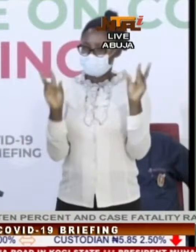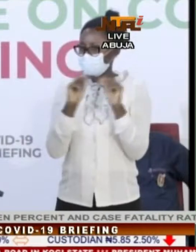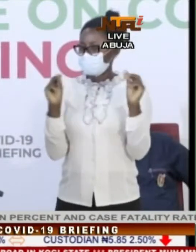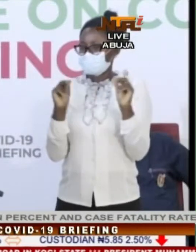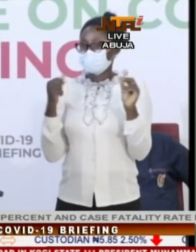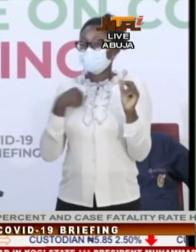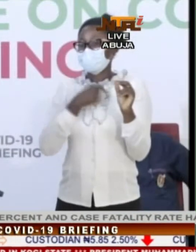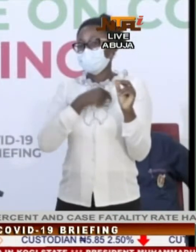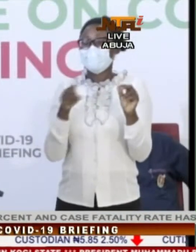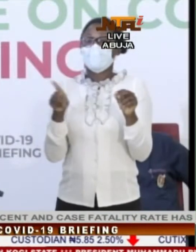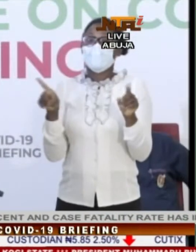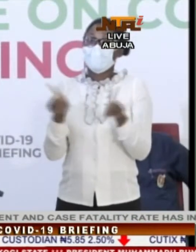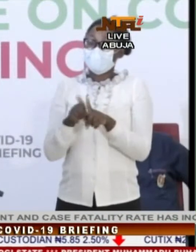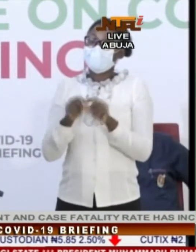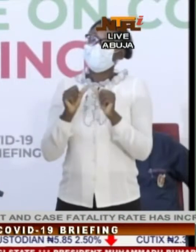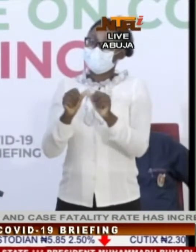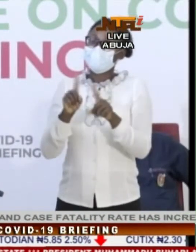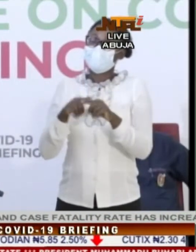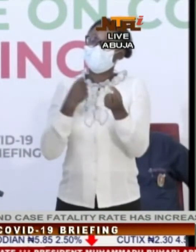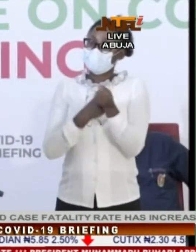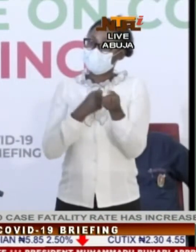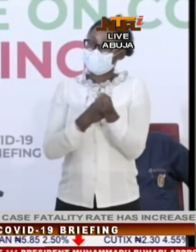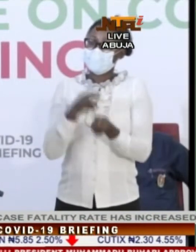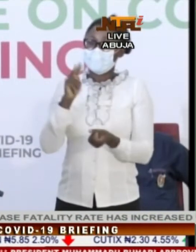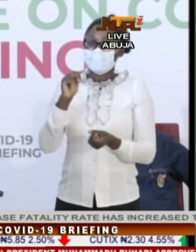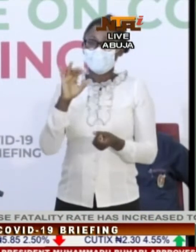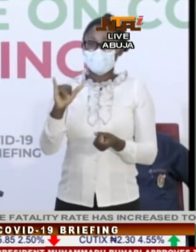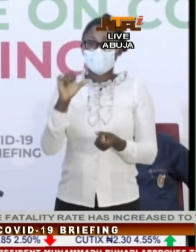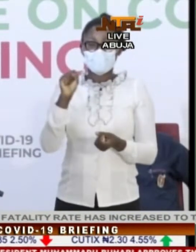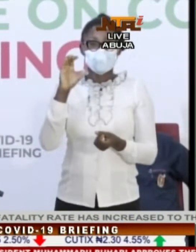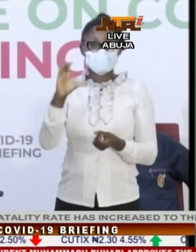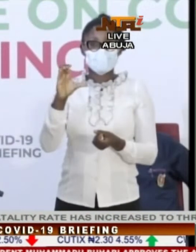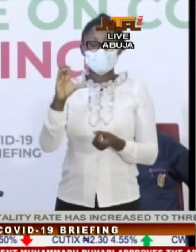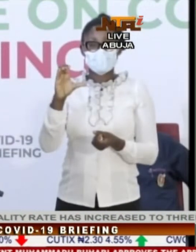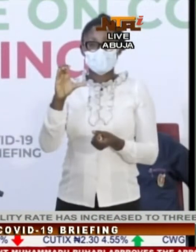We will also continue to support the NYSC. The